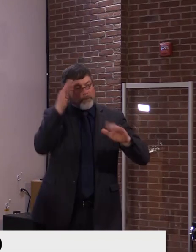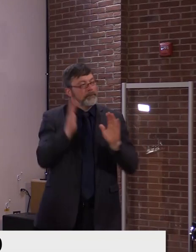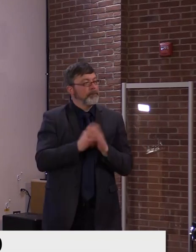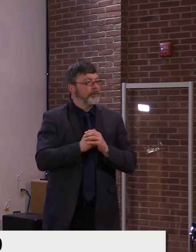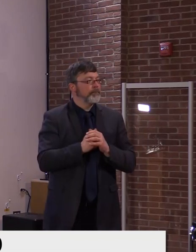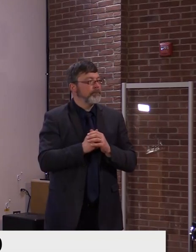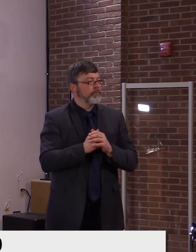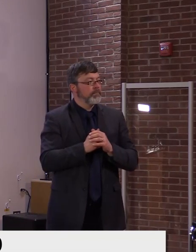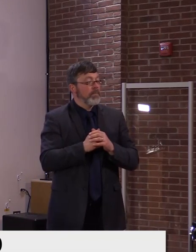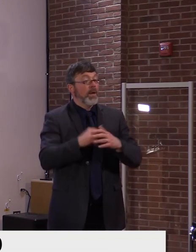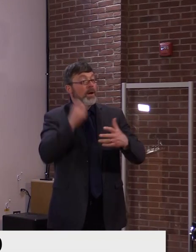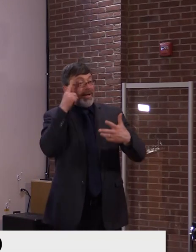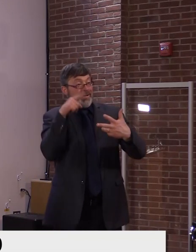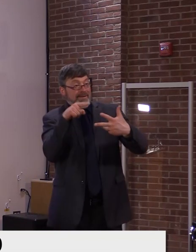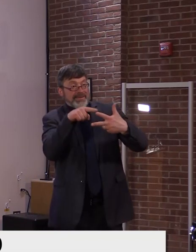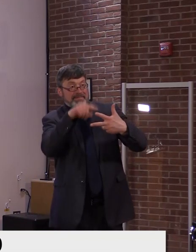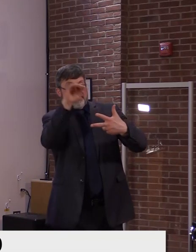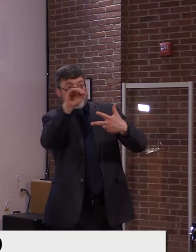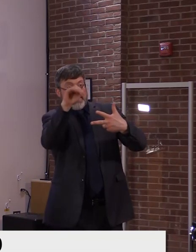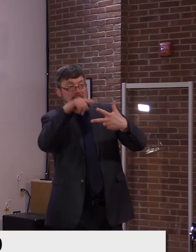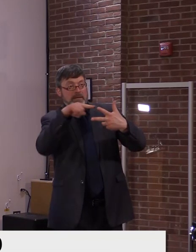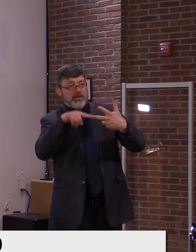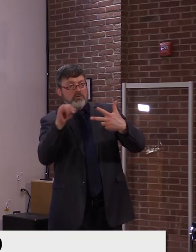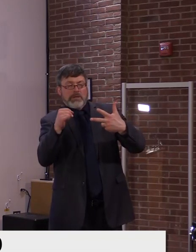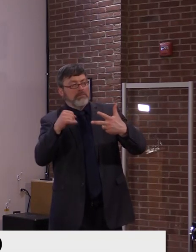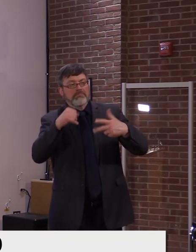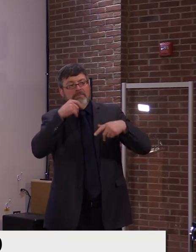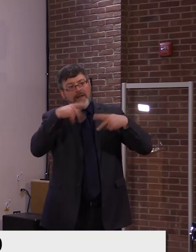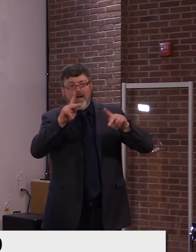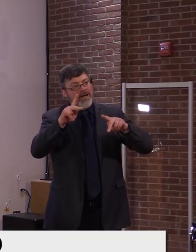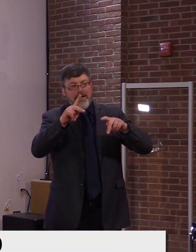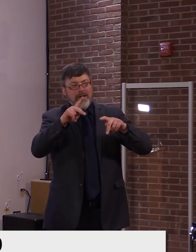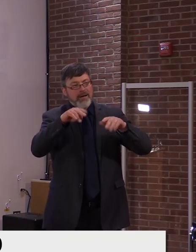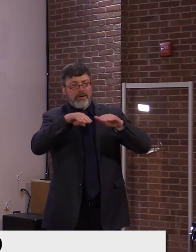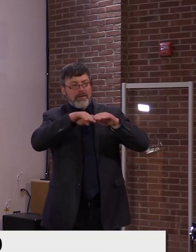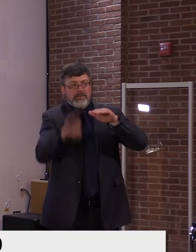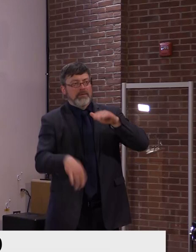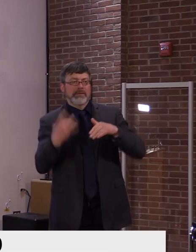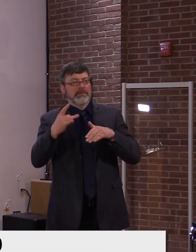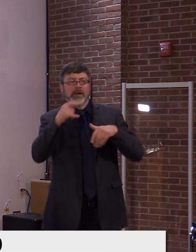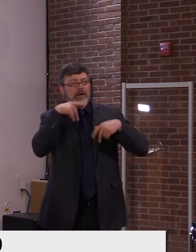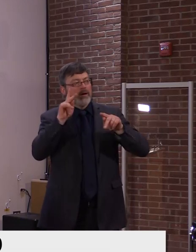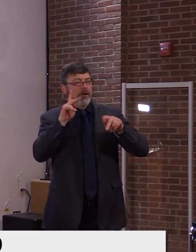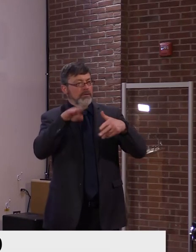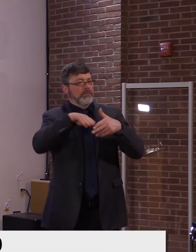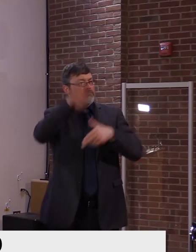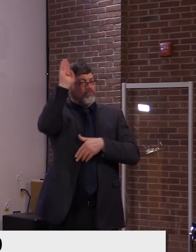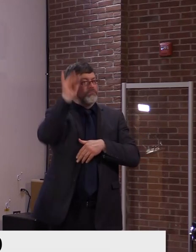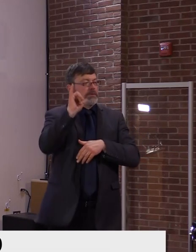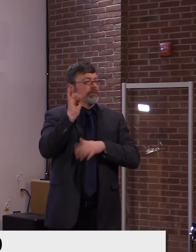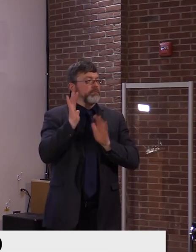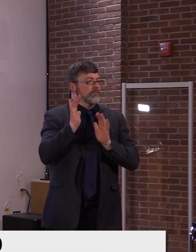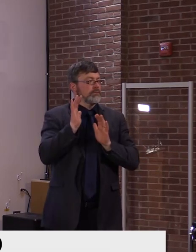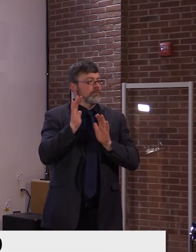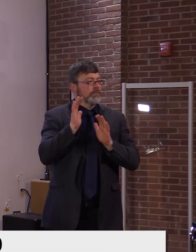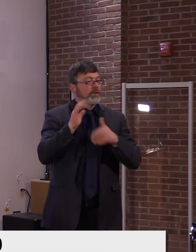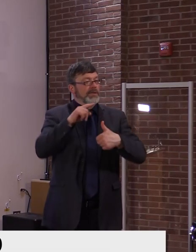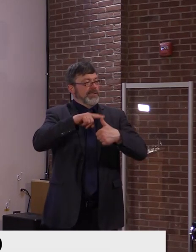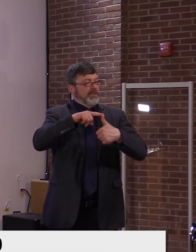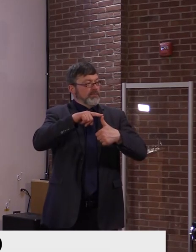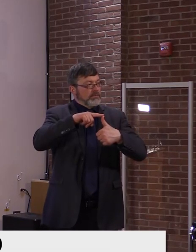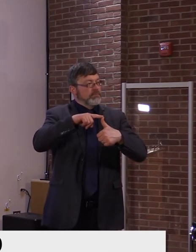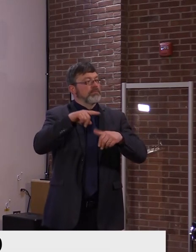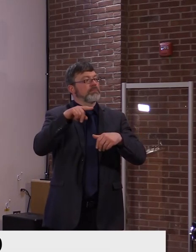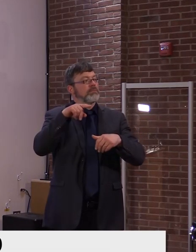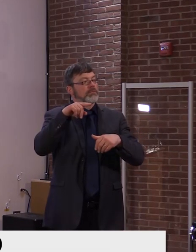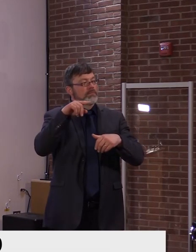eligible for, so to make sure that they have access to that vaccine. And I suspect in the next few days we'll have something to talk